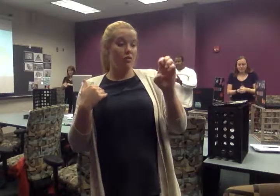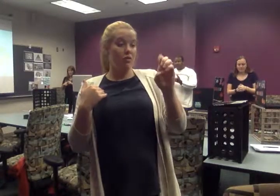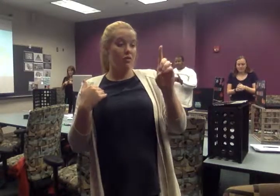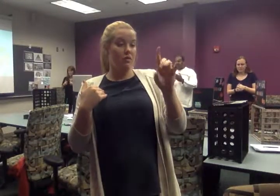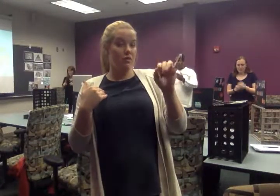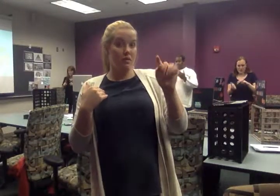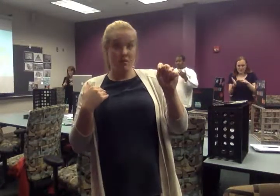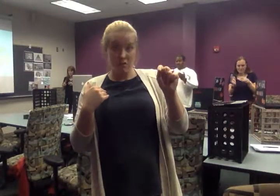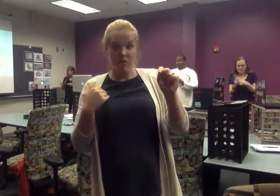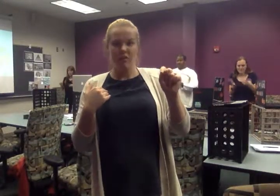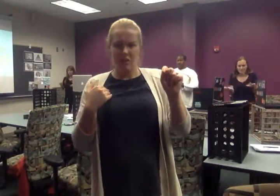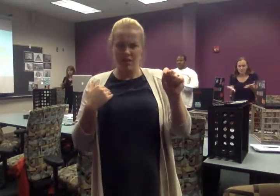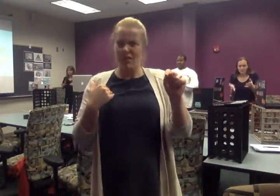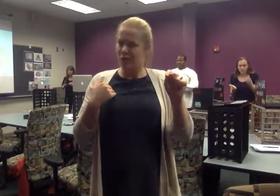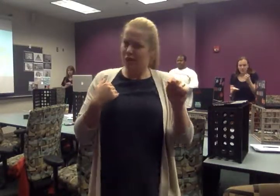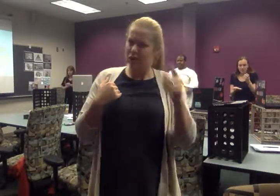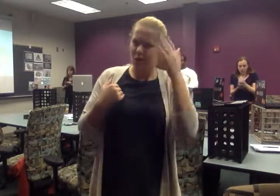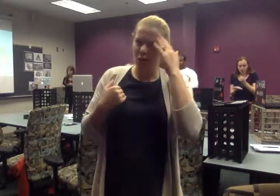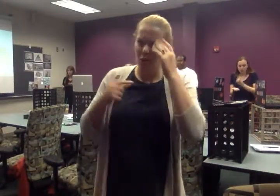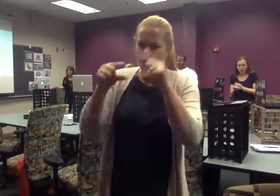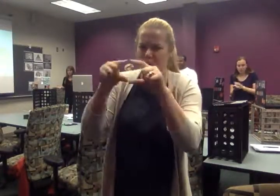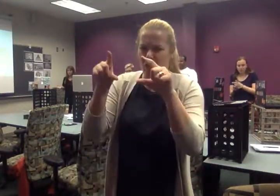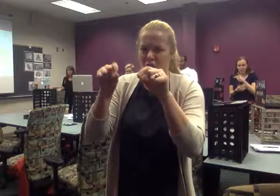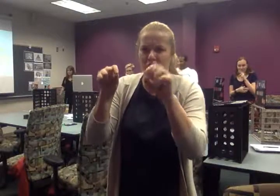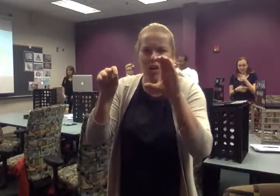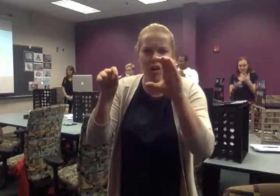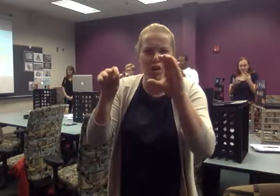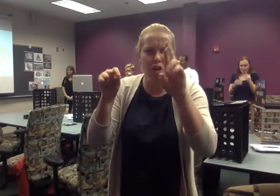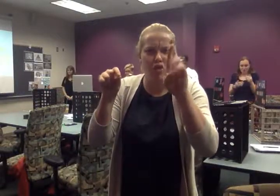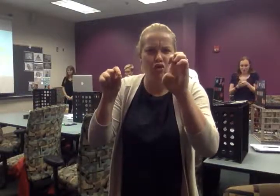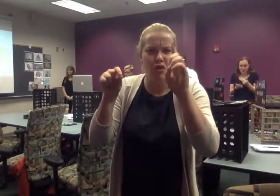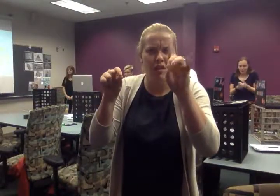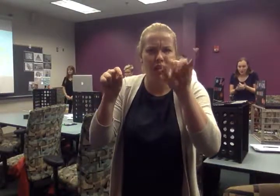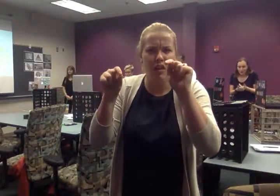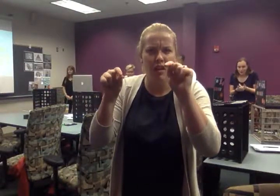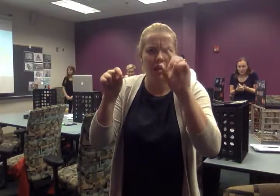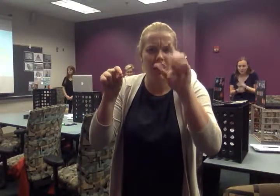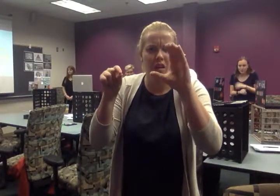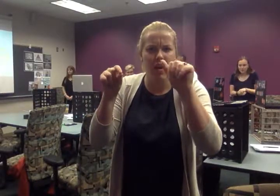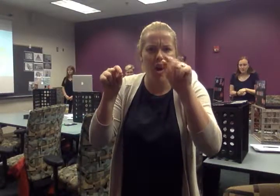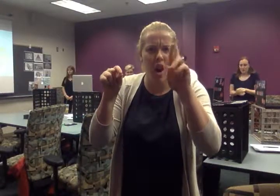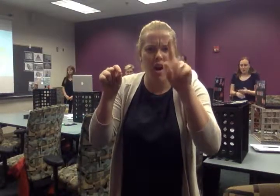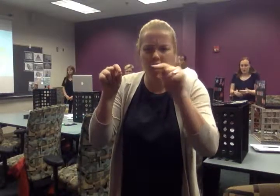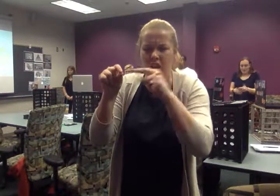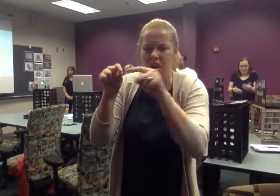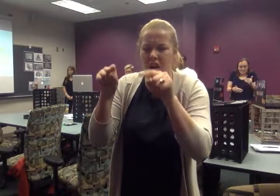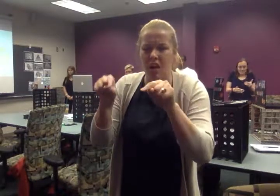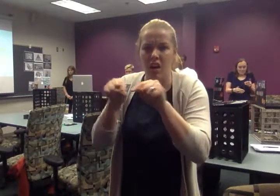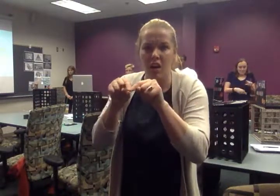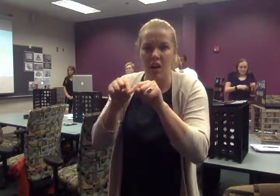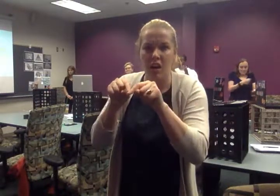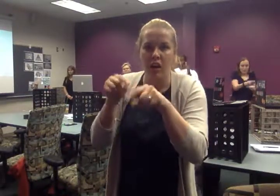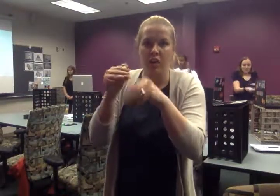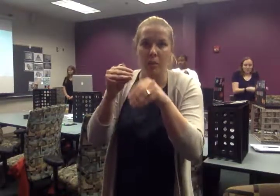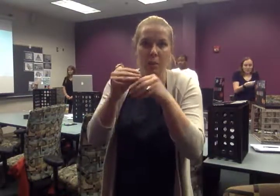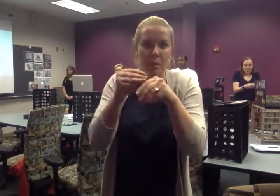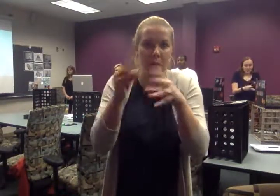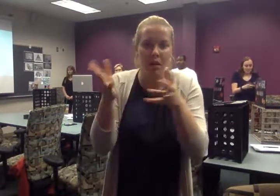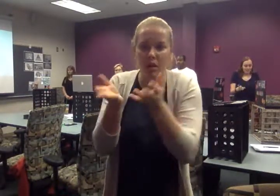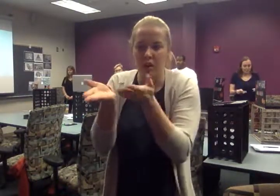they're a return to the glorious past, except instead of trust, there are like large faceless corporations with the power to sue you. So the essence of credit